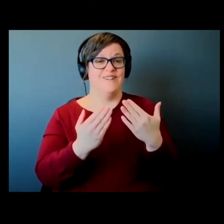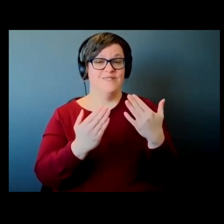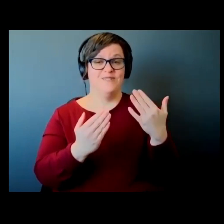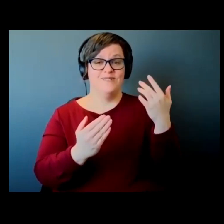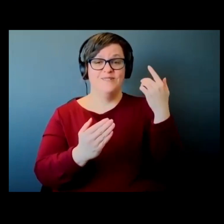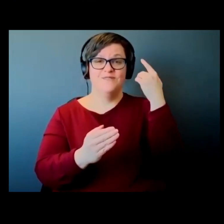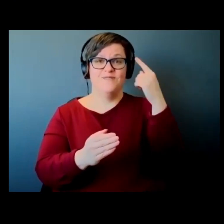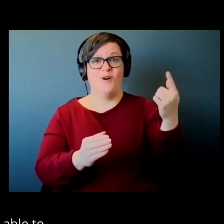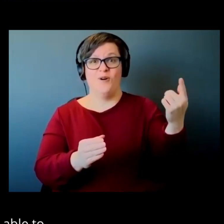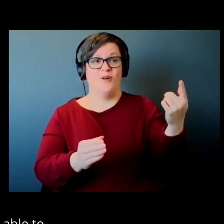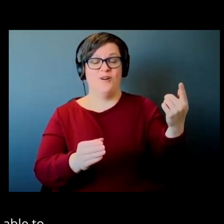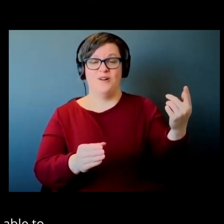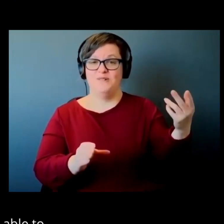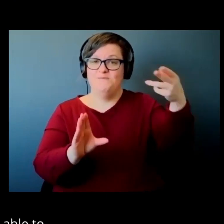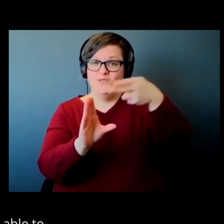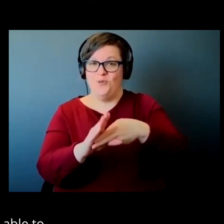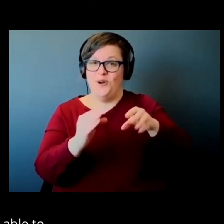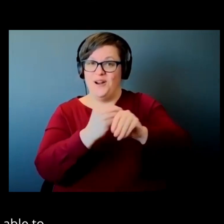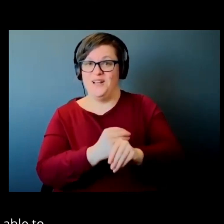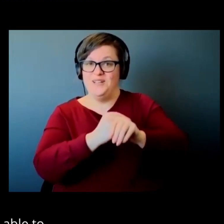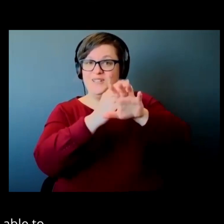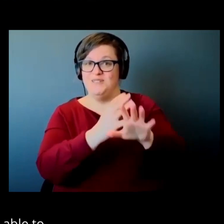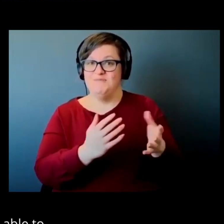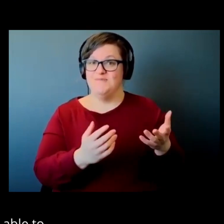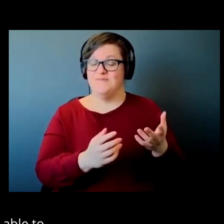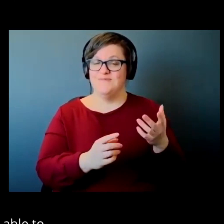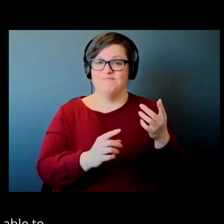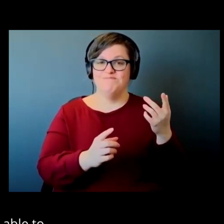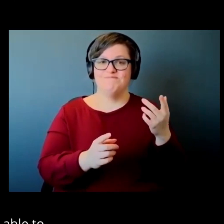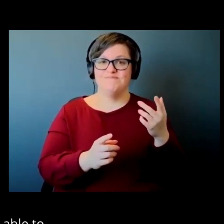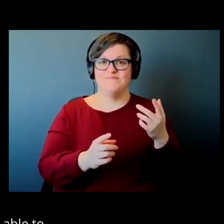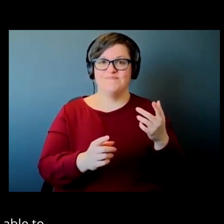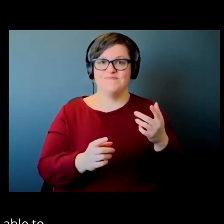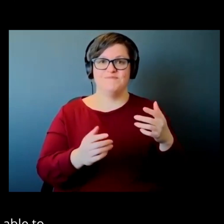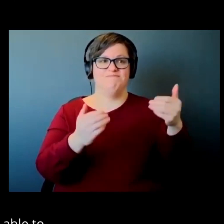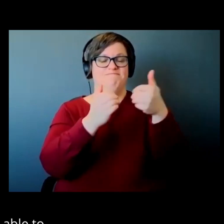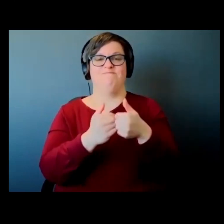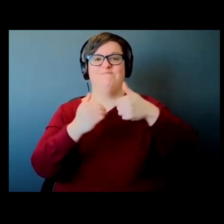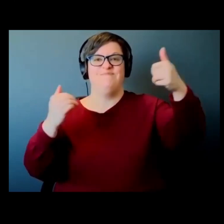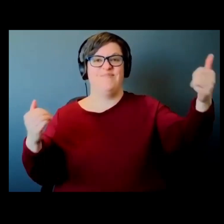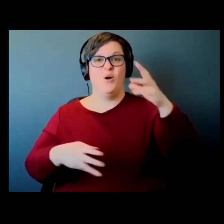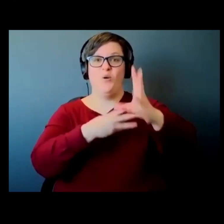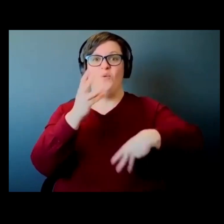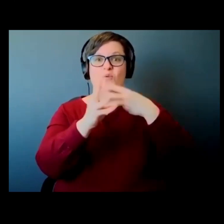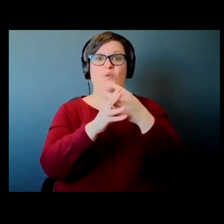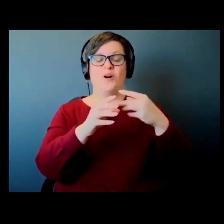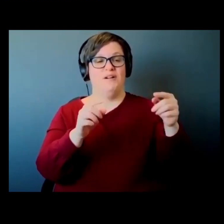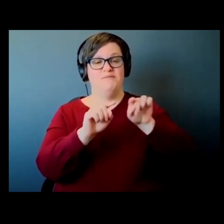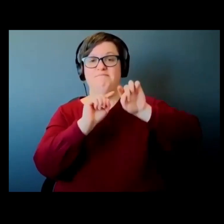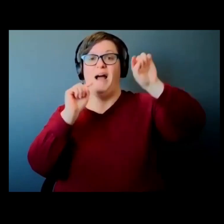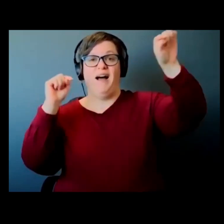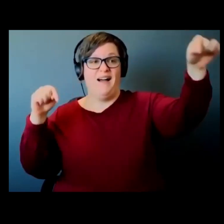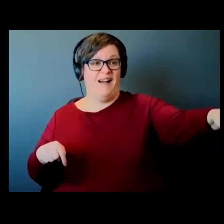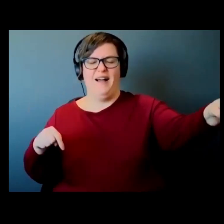you are in the world. It's so nice to be able to connect this way with video. I'm glad that you're